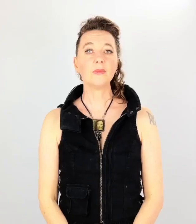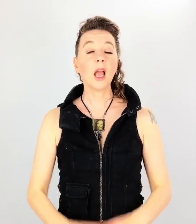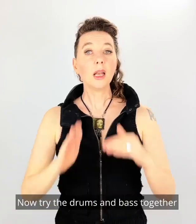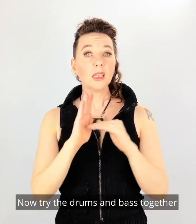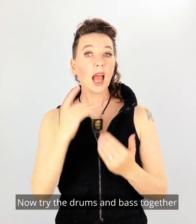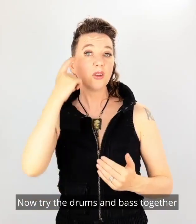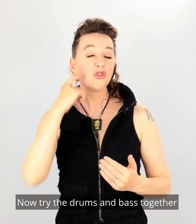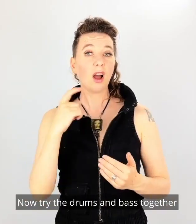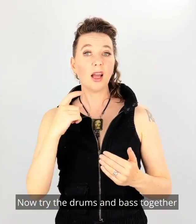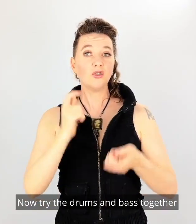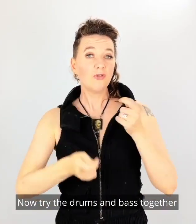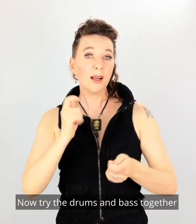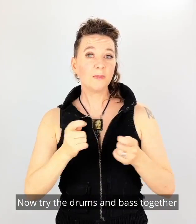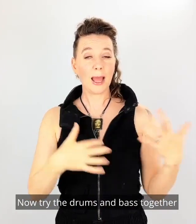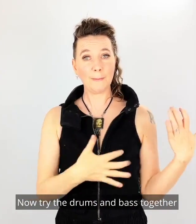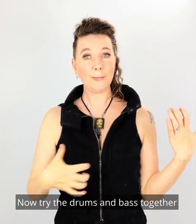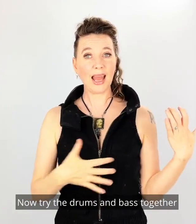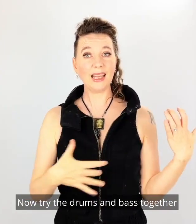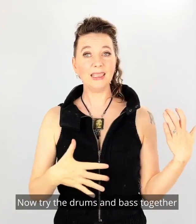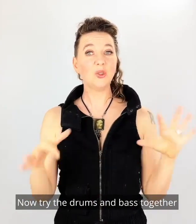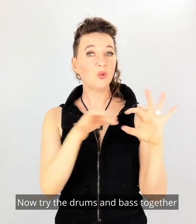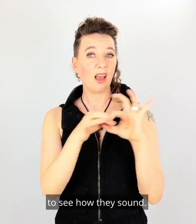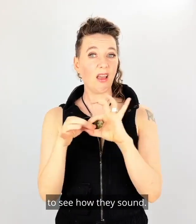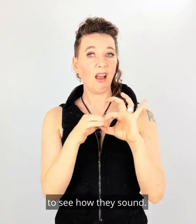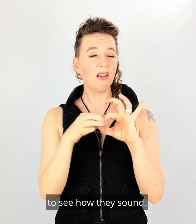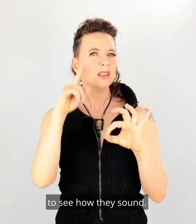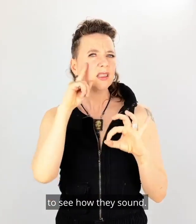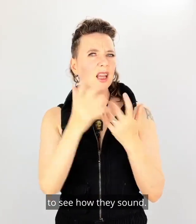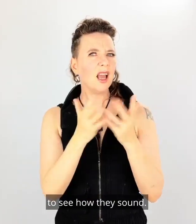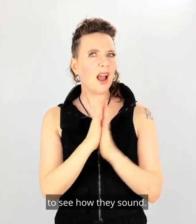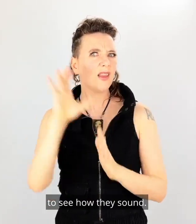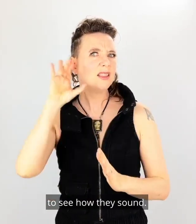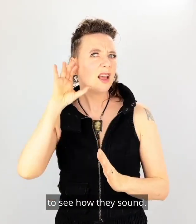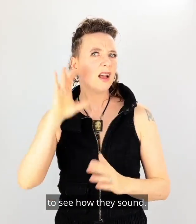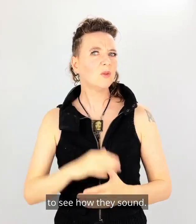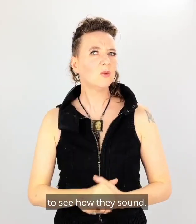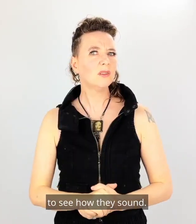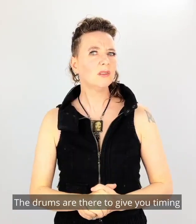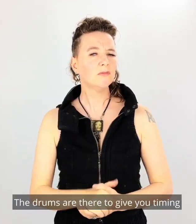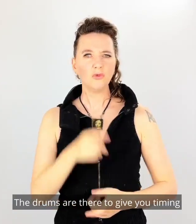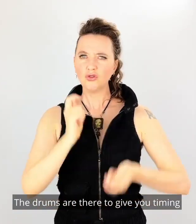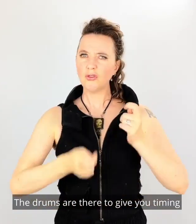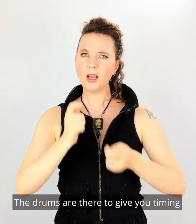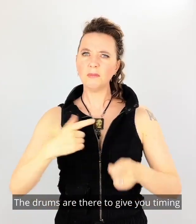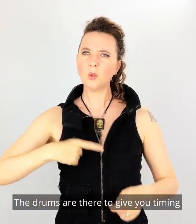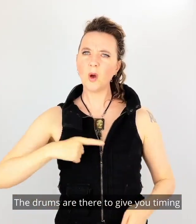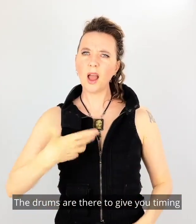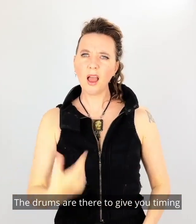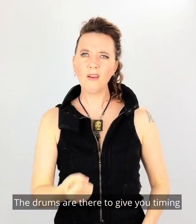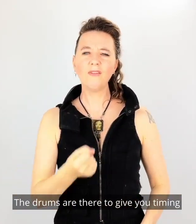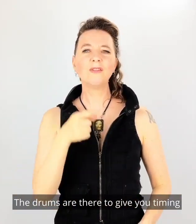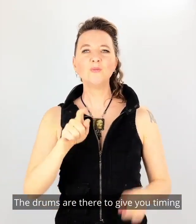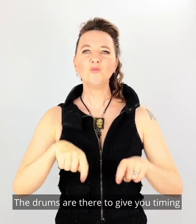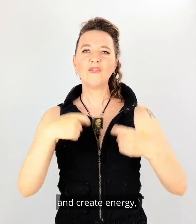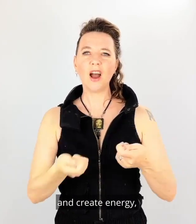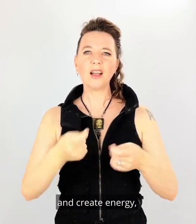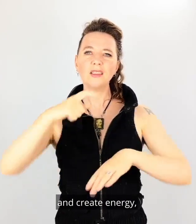Now try the drums and bass together to see how they sound. The drums are there to give you timing and create energy,